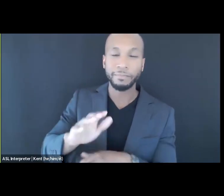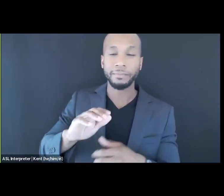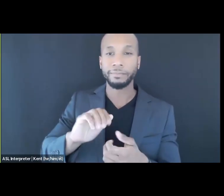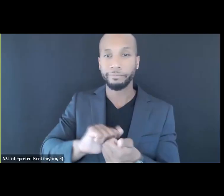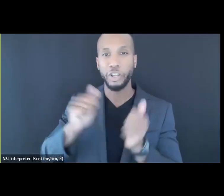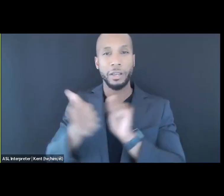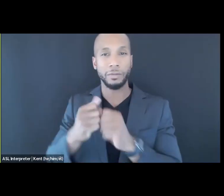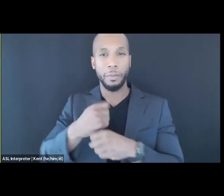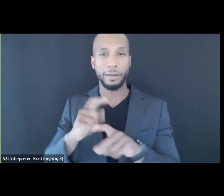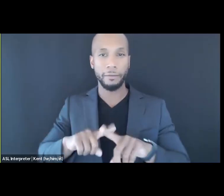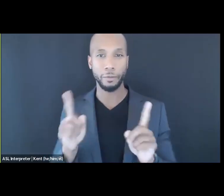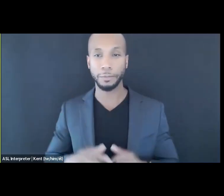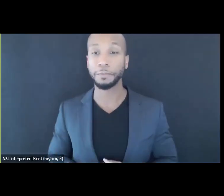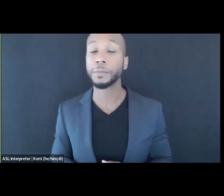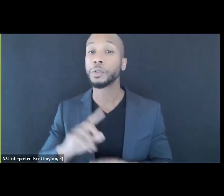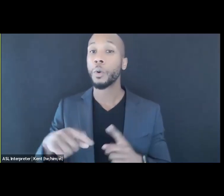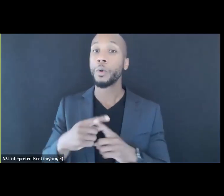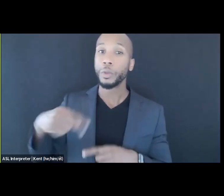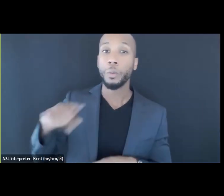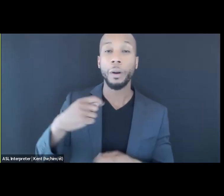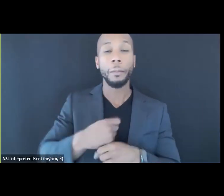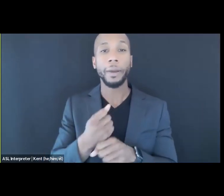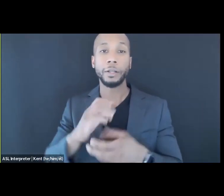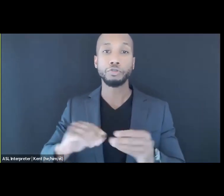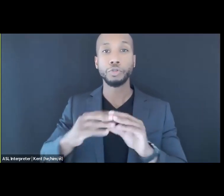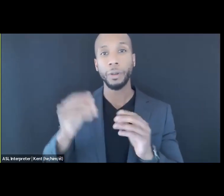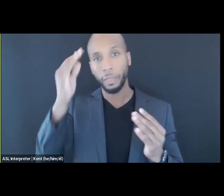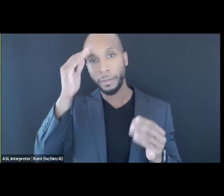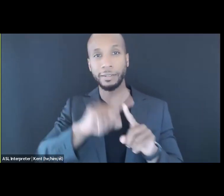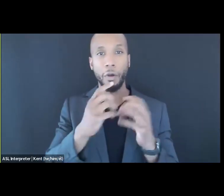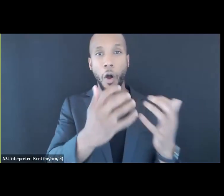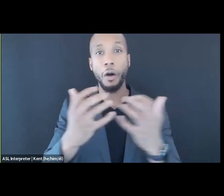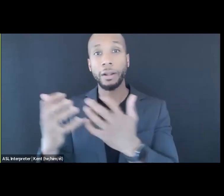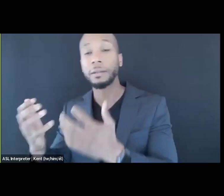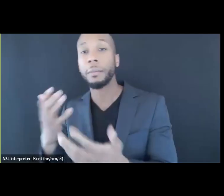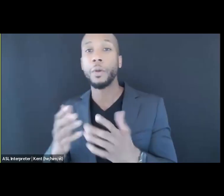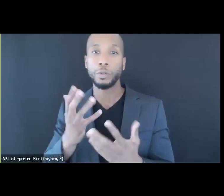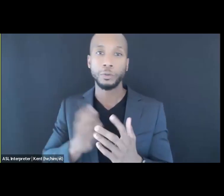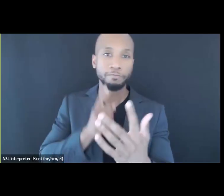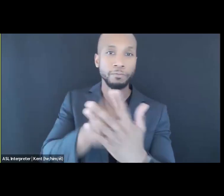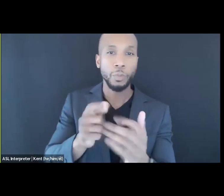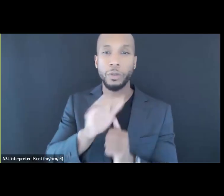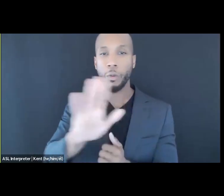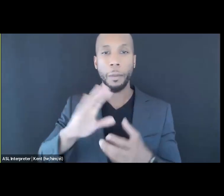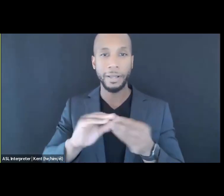difference. So when you're creating your story, think about different audiences you might want to reach with your message.